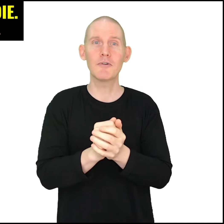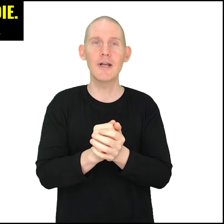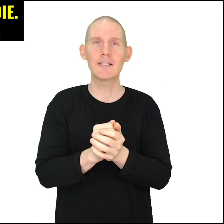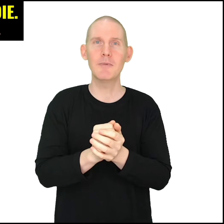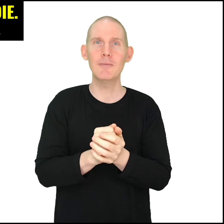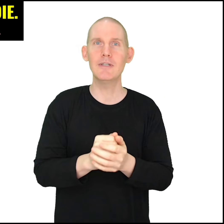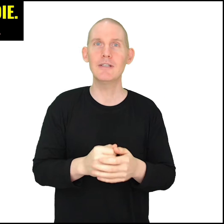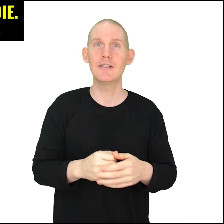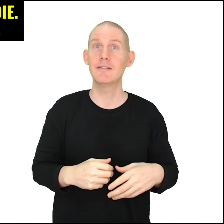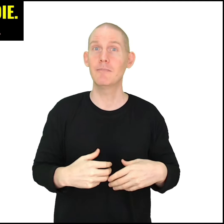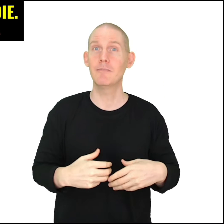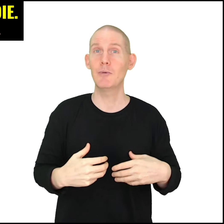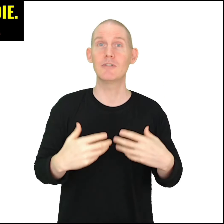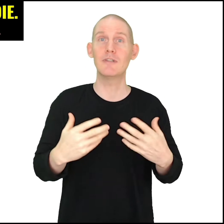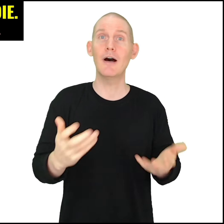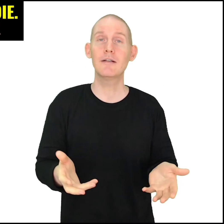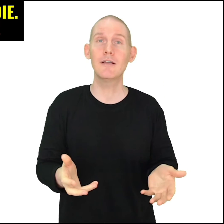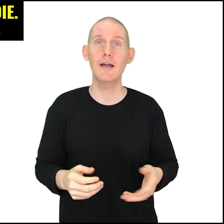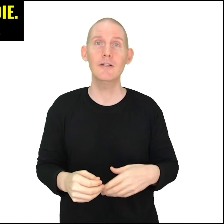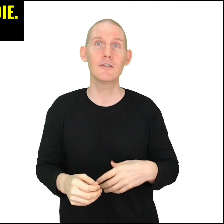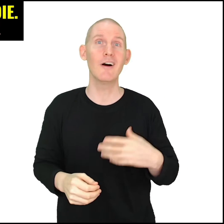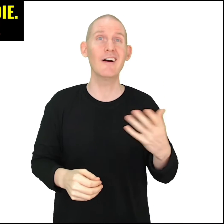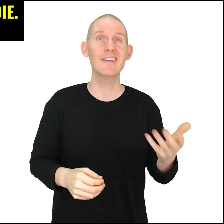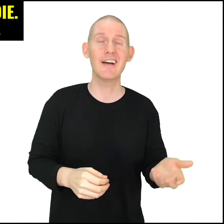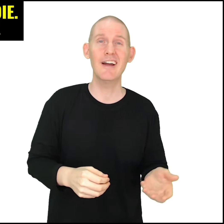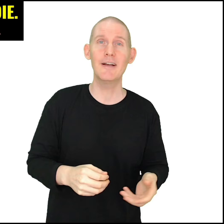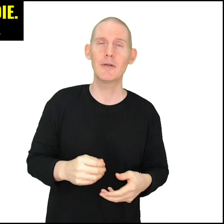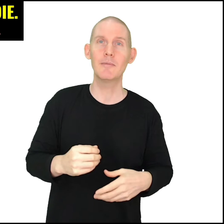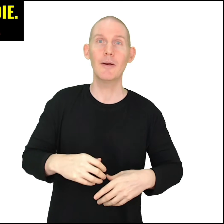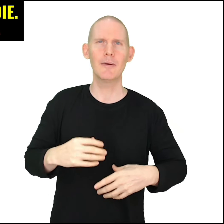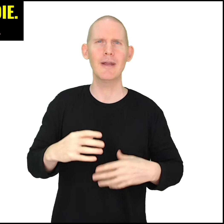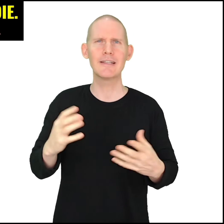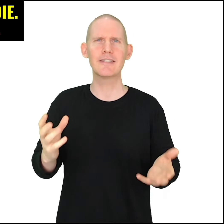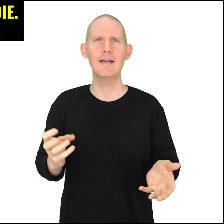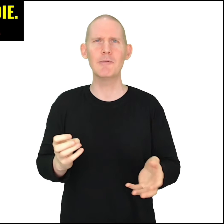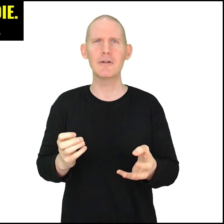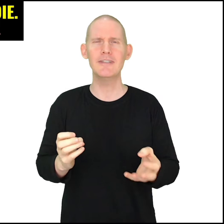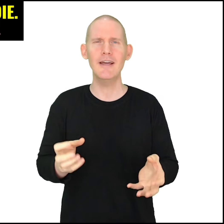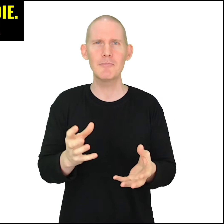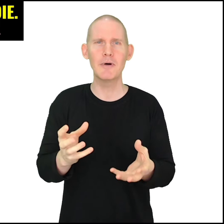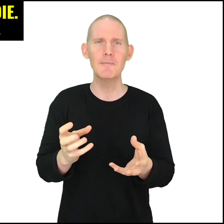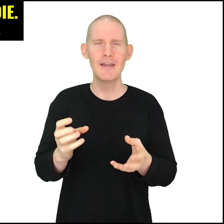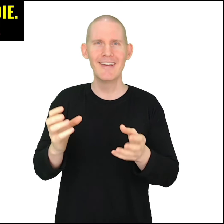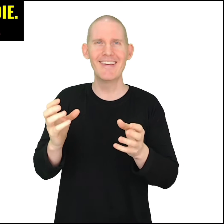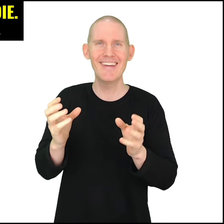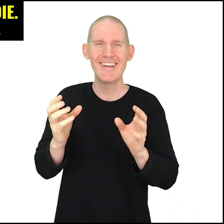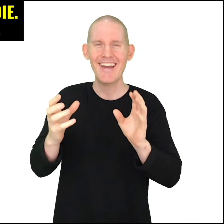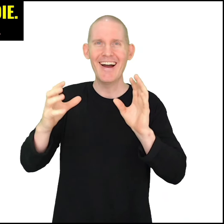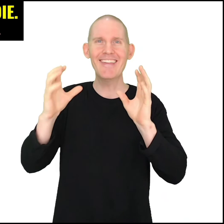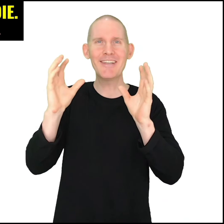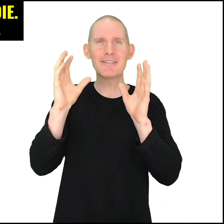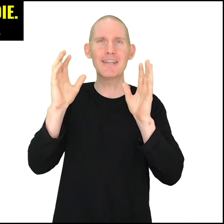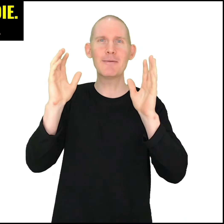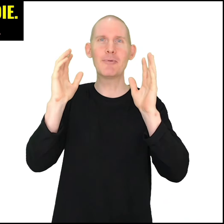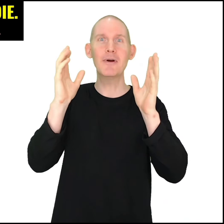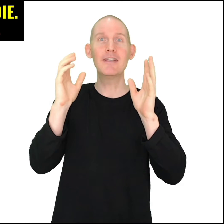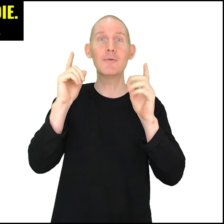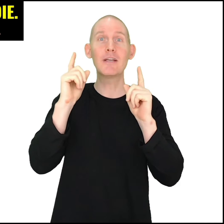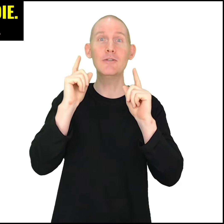Because maybe your dog died, your aunt died. I mean, I'm not excited about death, but I think you see the point here. We can use the